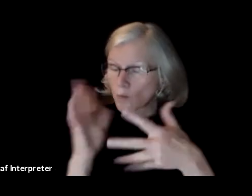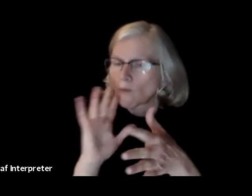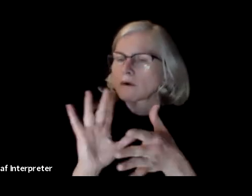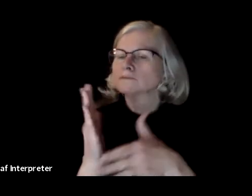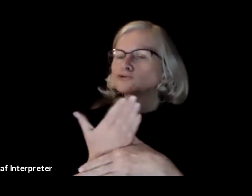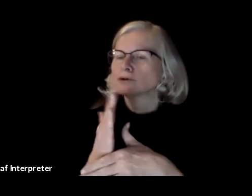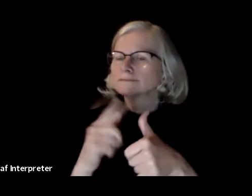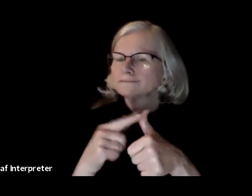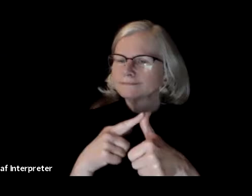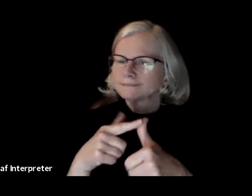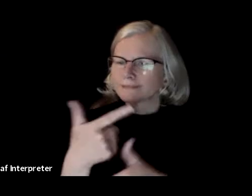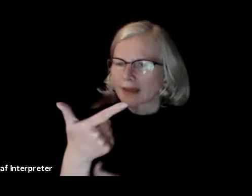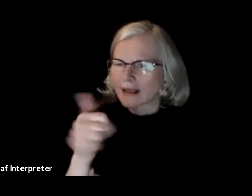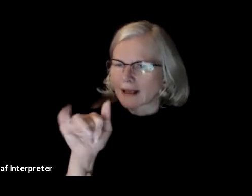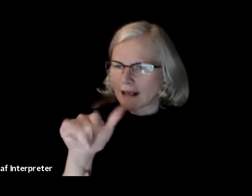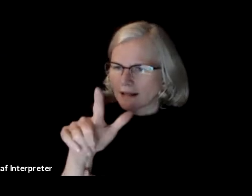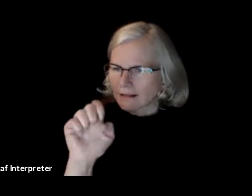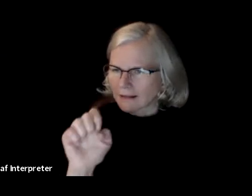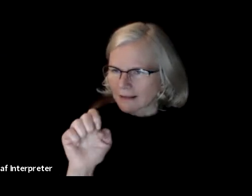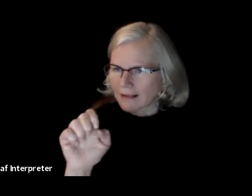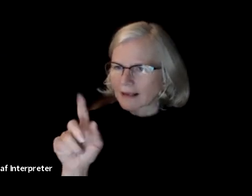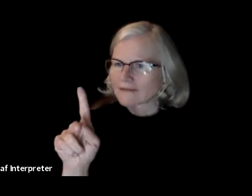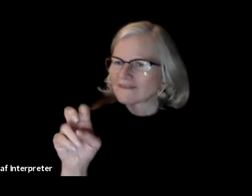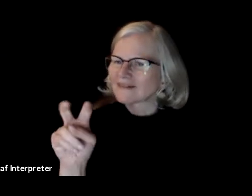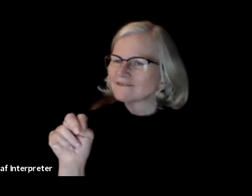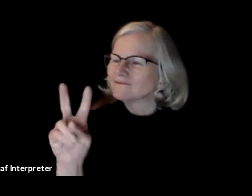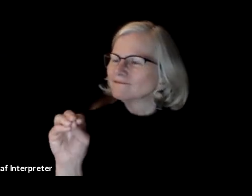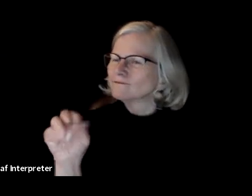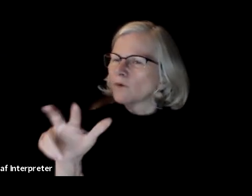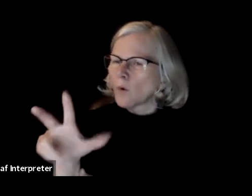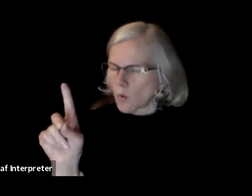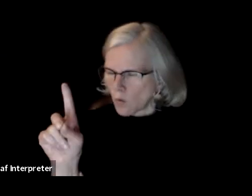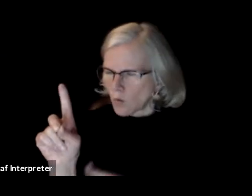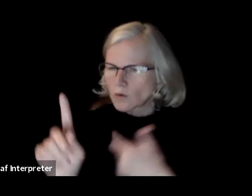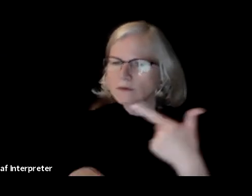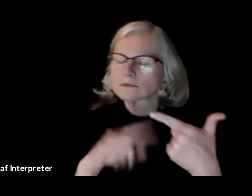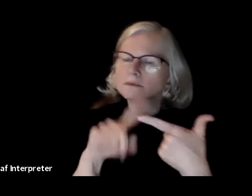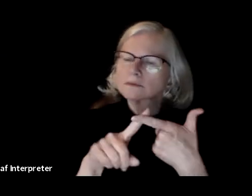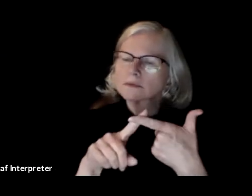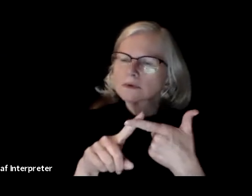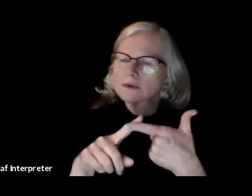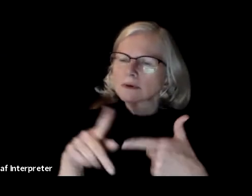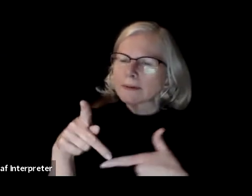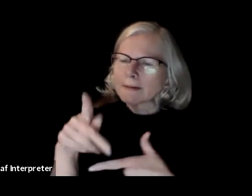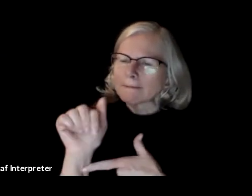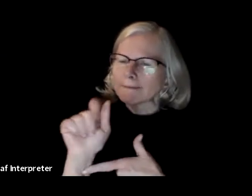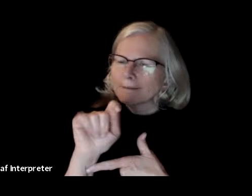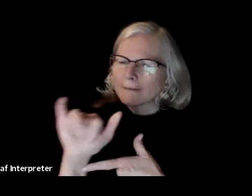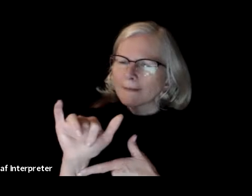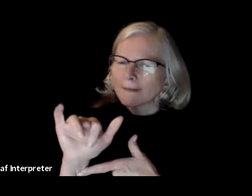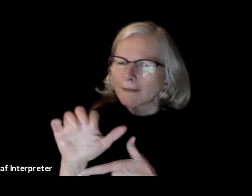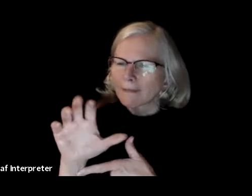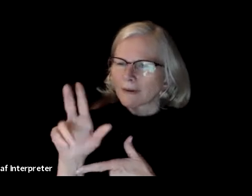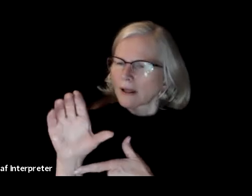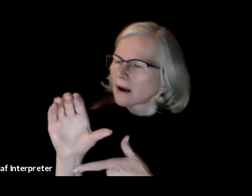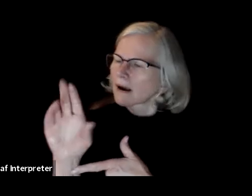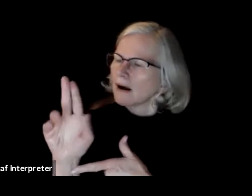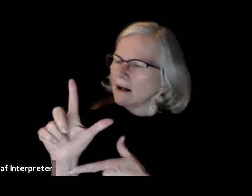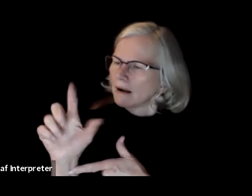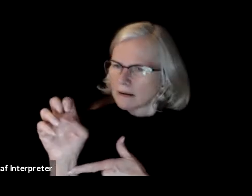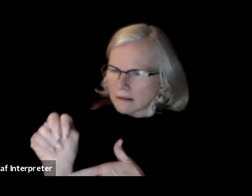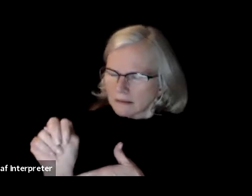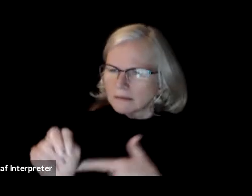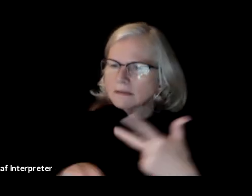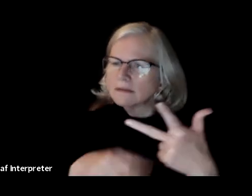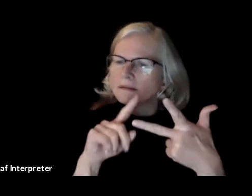and CEO of Leading Age Minnesota, Patty Cullen, President and CEO of Care Providers of Minnesota, and Matt Mcneil, Director